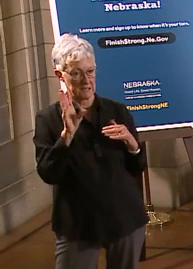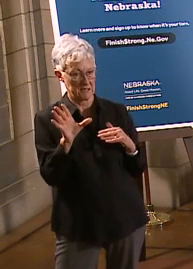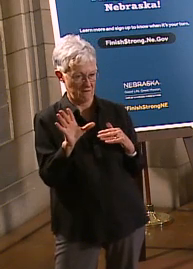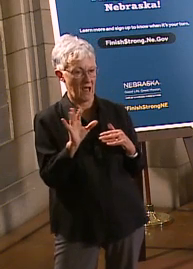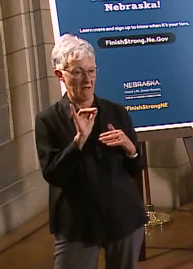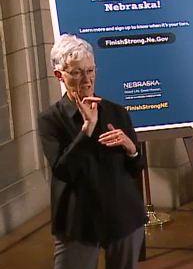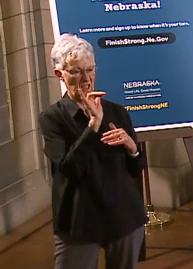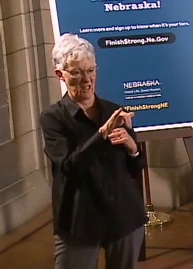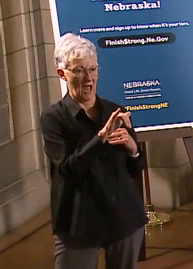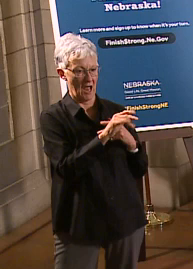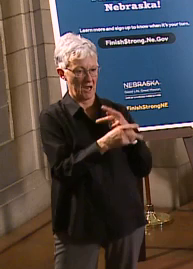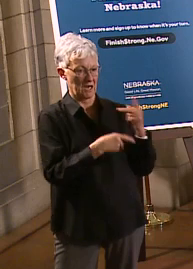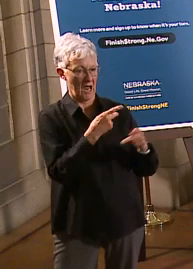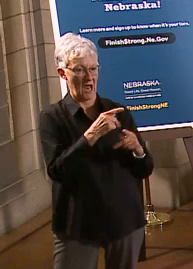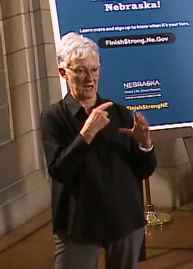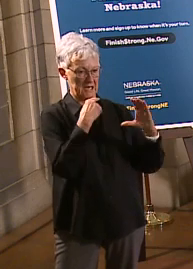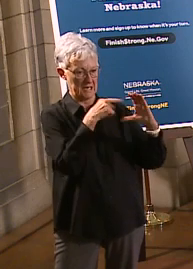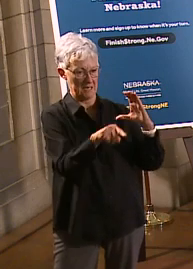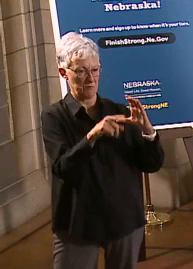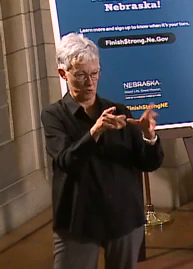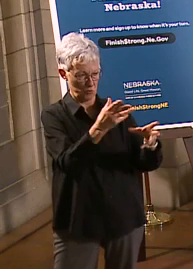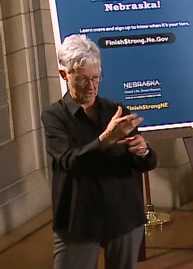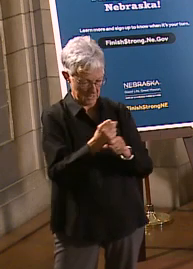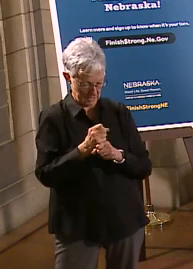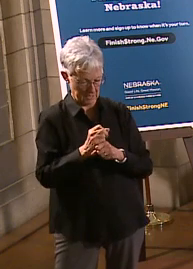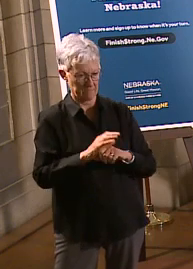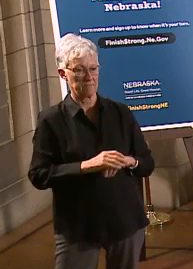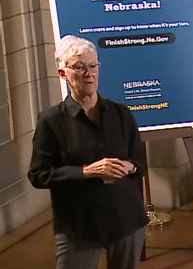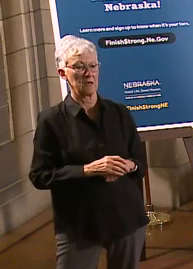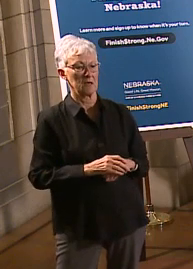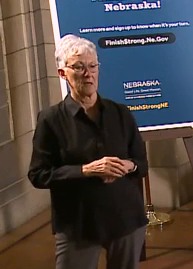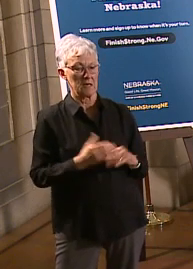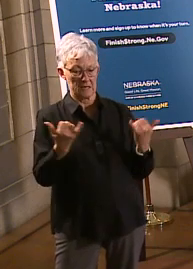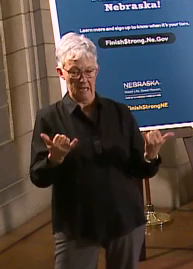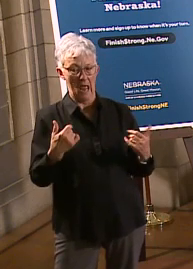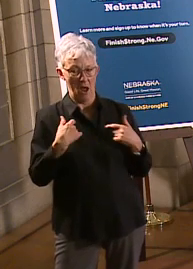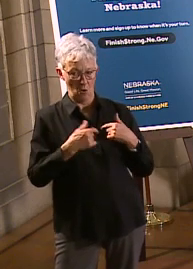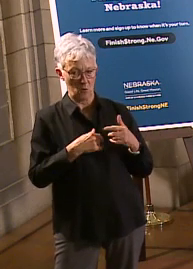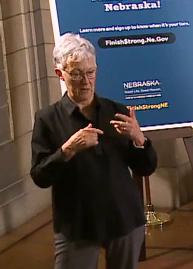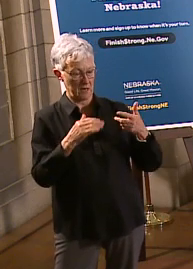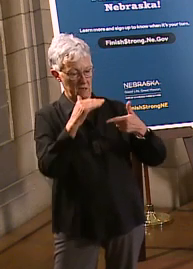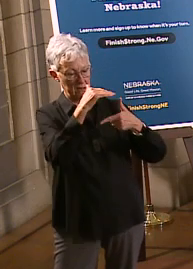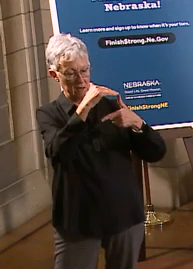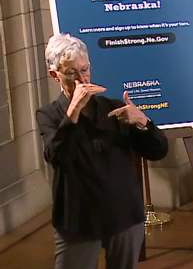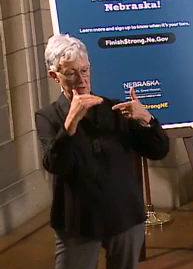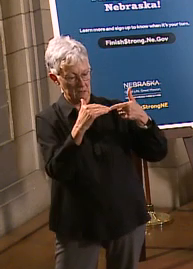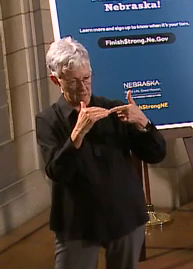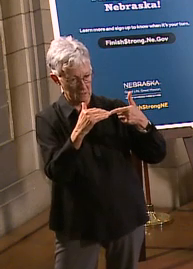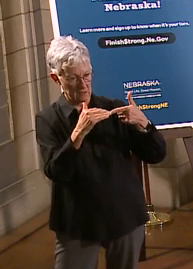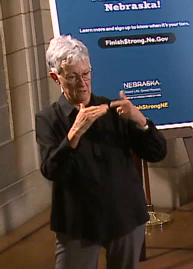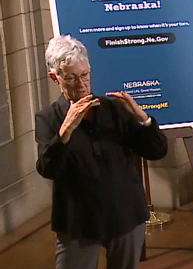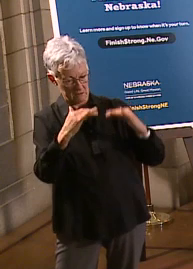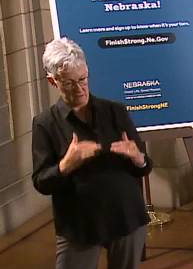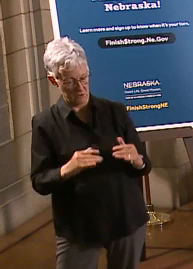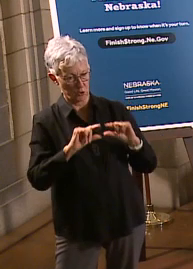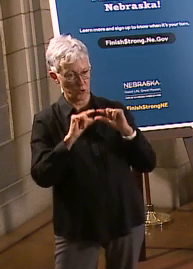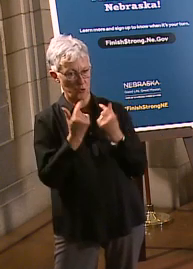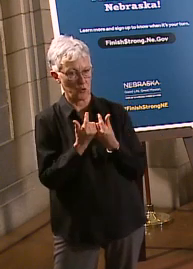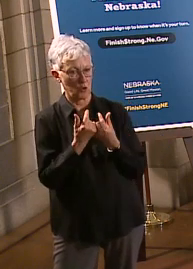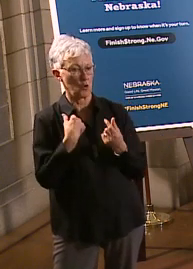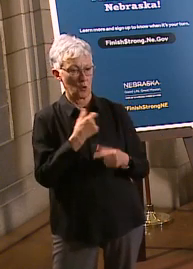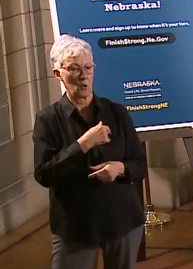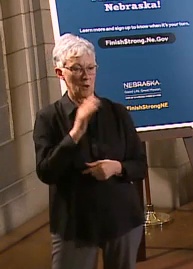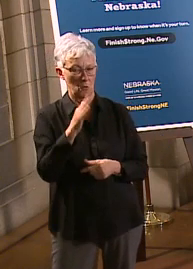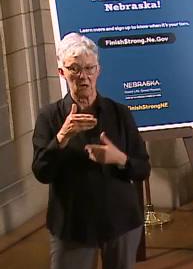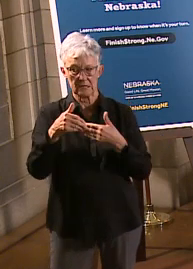those type of emails would come to you. Or as we move to the lower priority groups, we'll be sending emails out to just